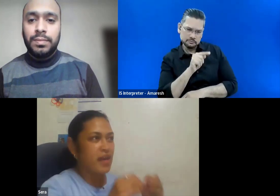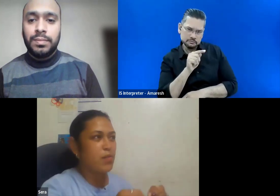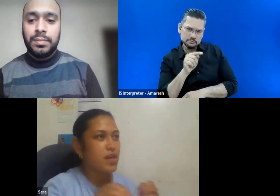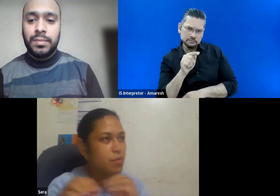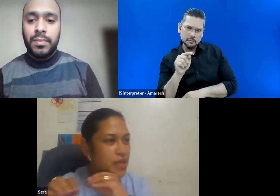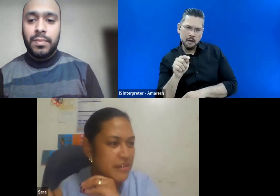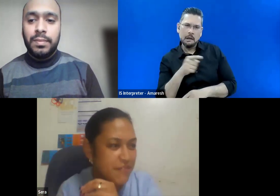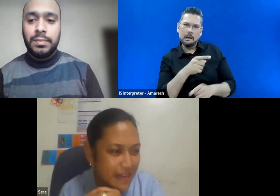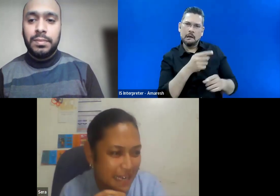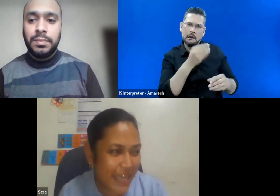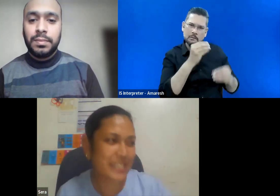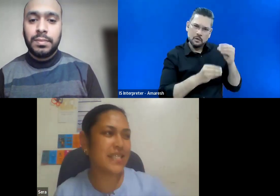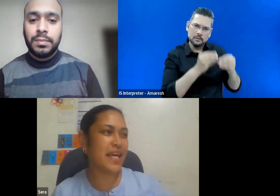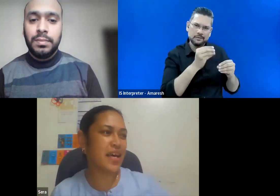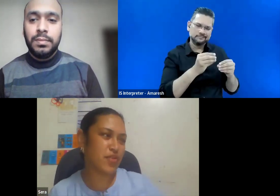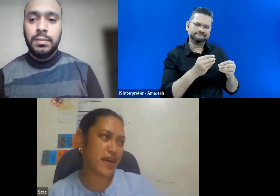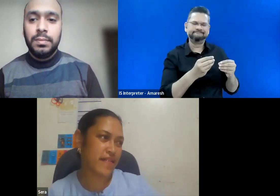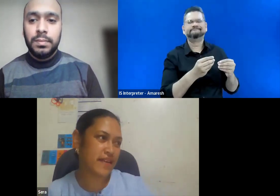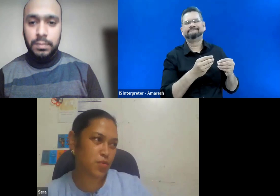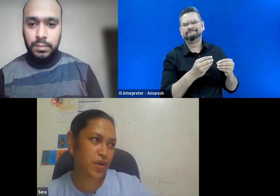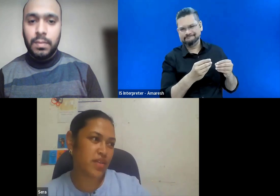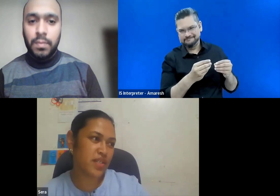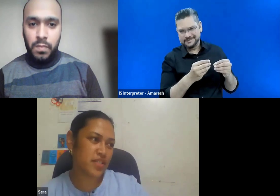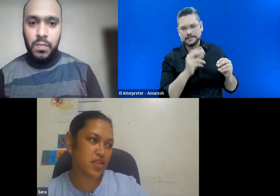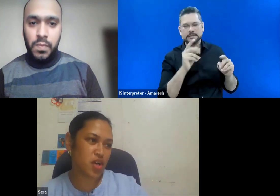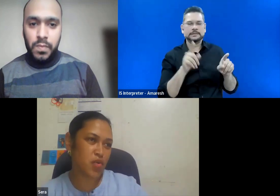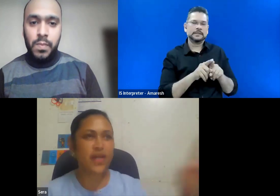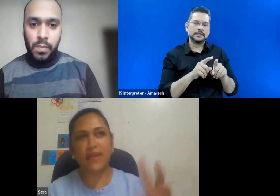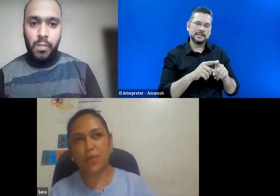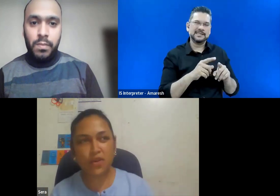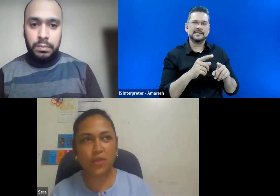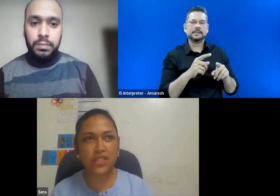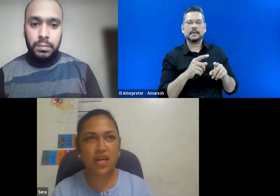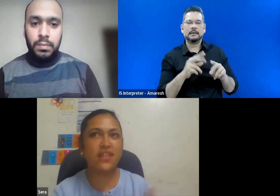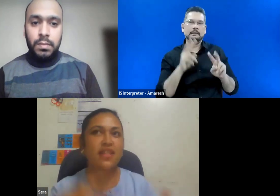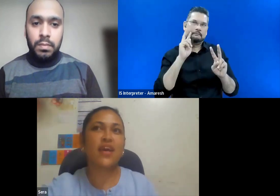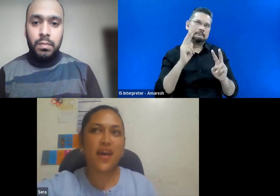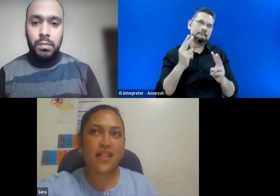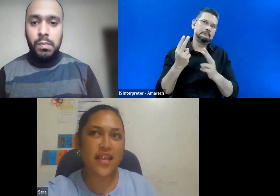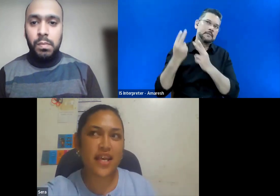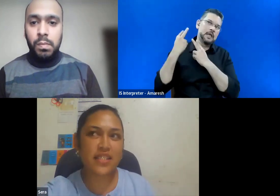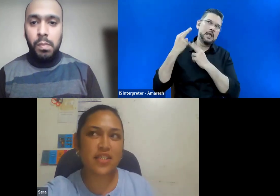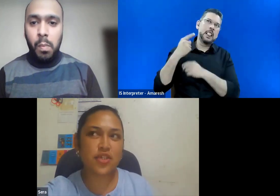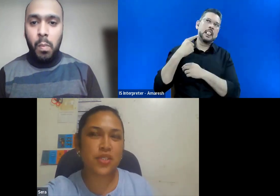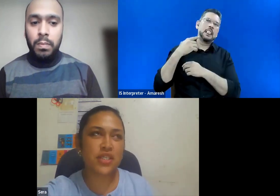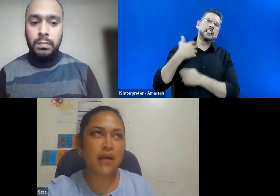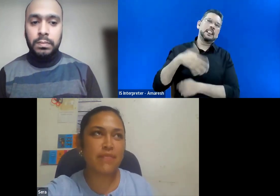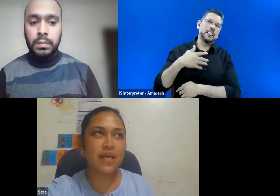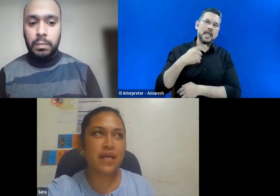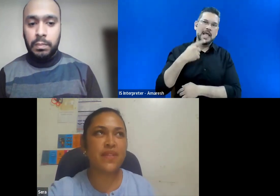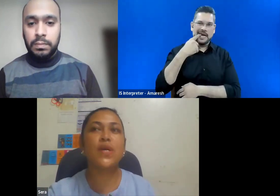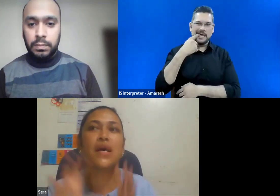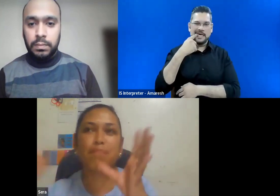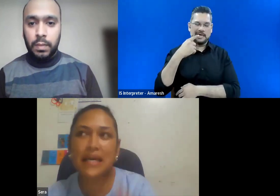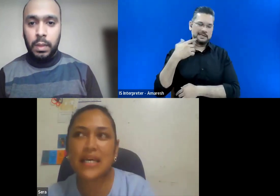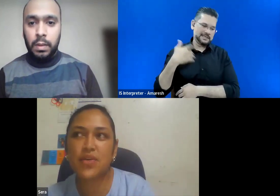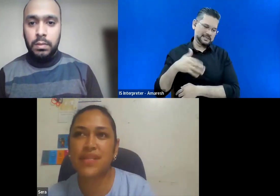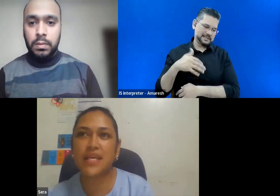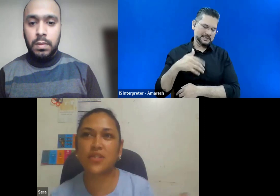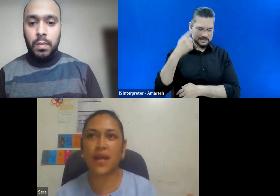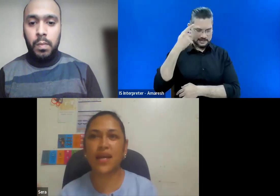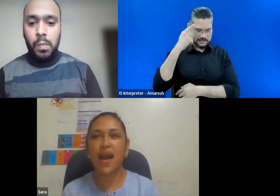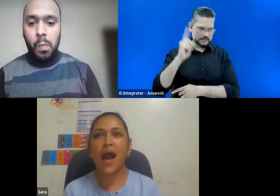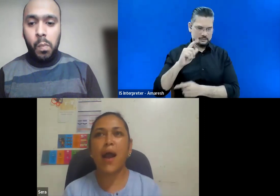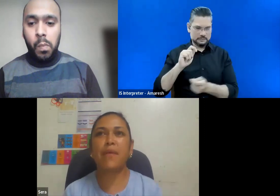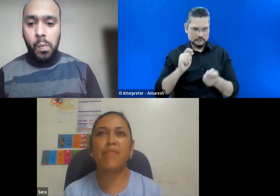back, and then we reflect again, okay, this worked, this did not work, and then we note it down, and then the next situation comes up, and then we apply